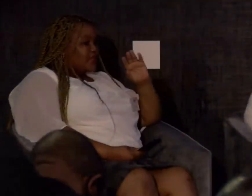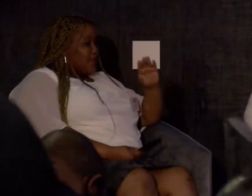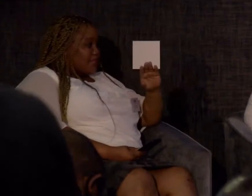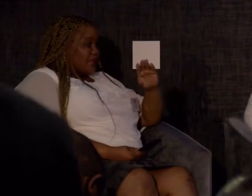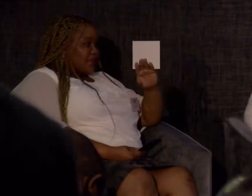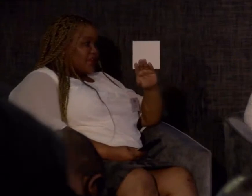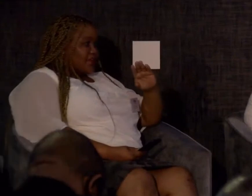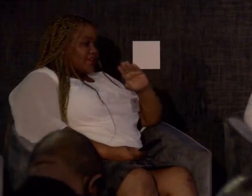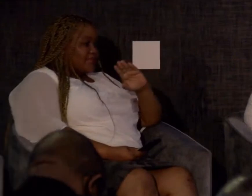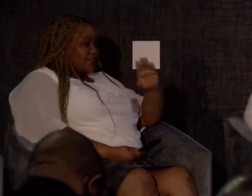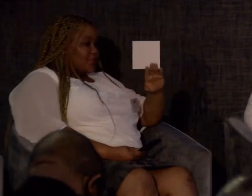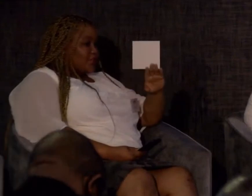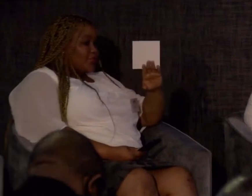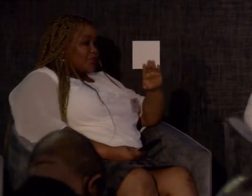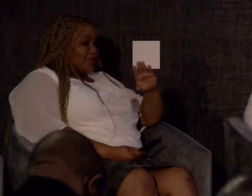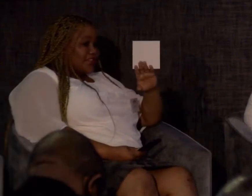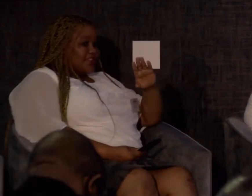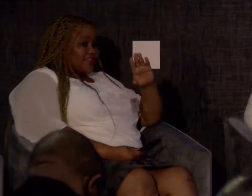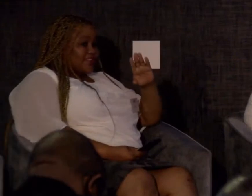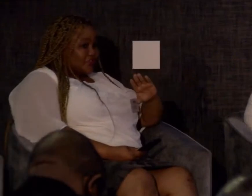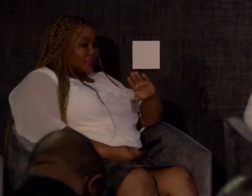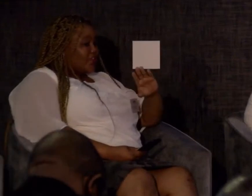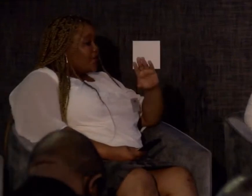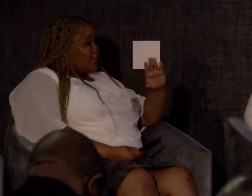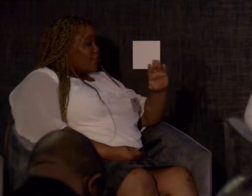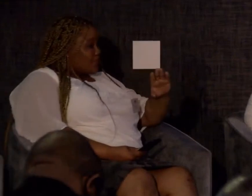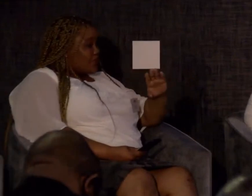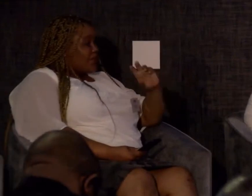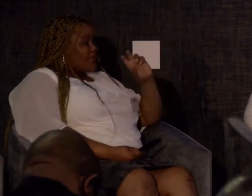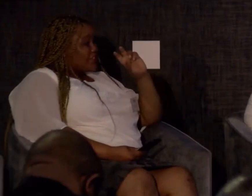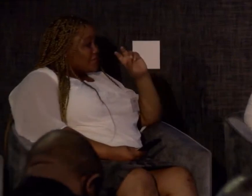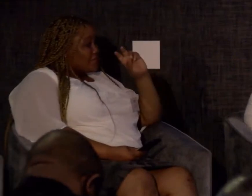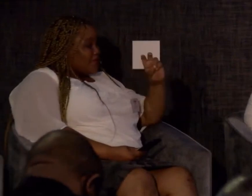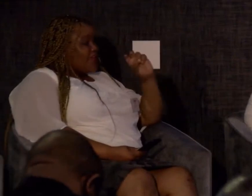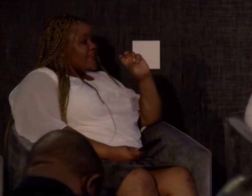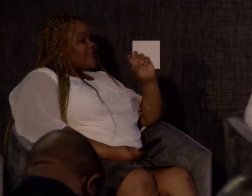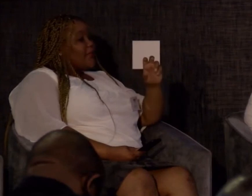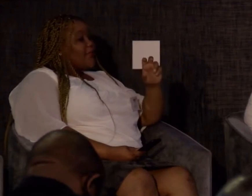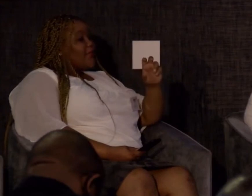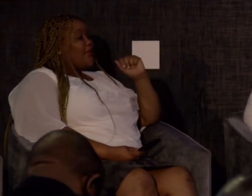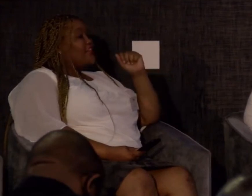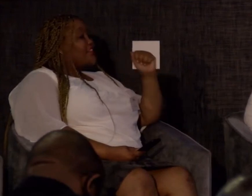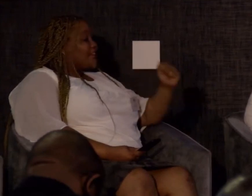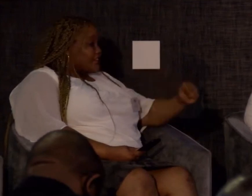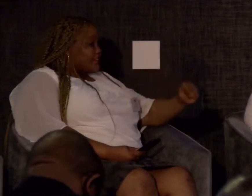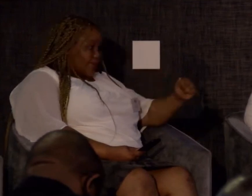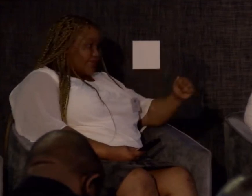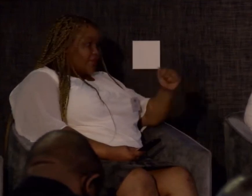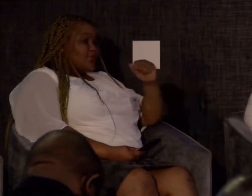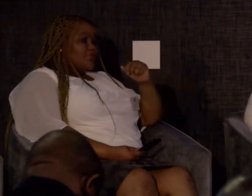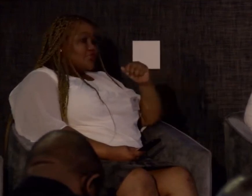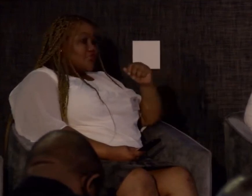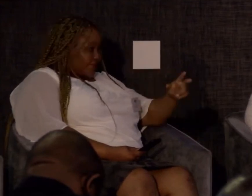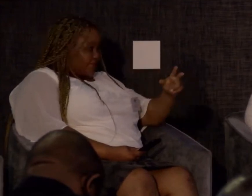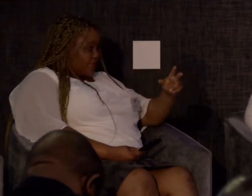just maybe, please don't quote me on this as Treasury, quote me as Treasury, just maybe some of them are not skilled enough